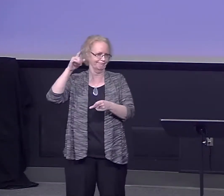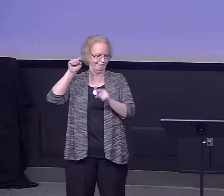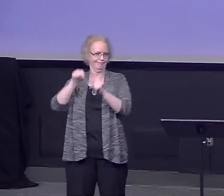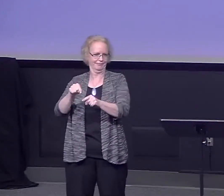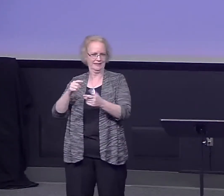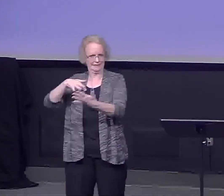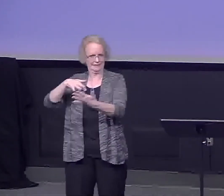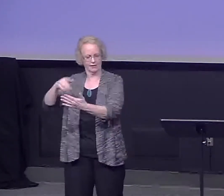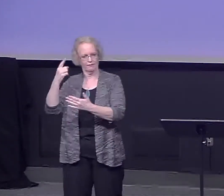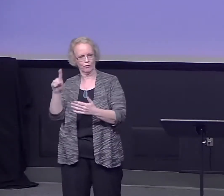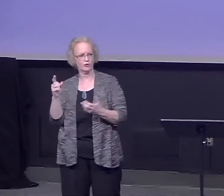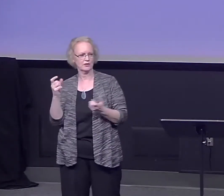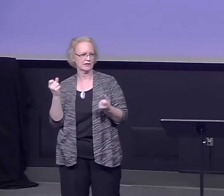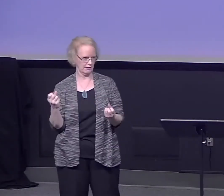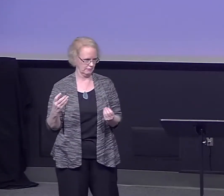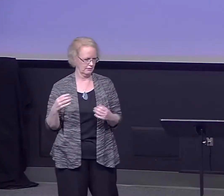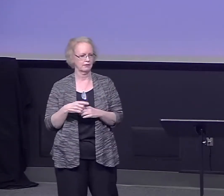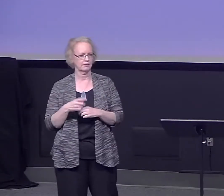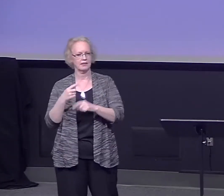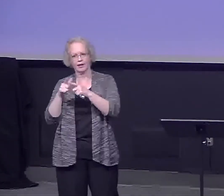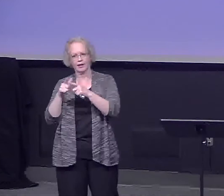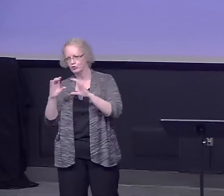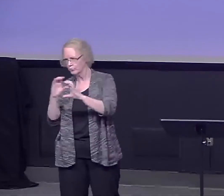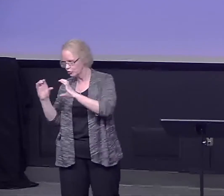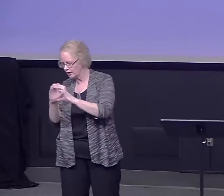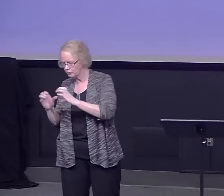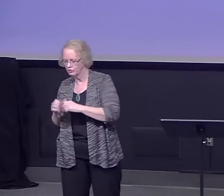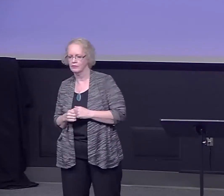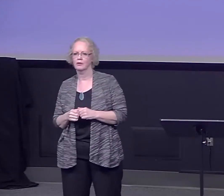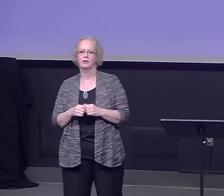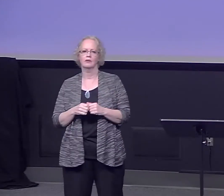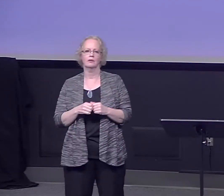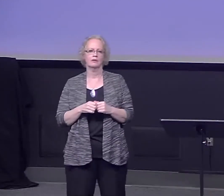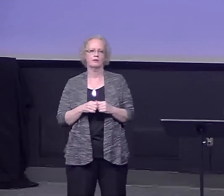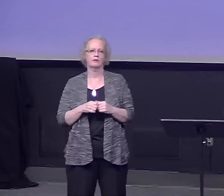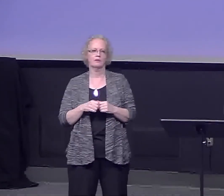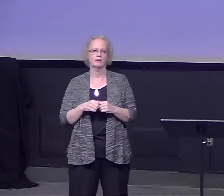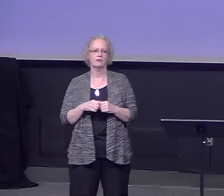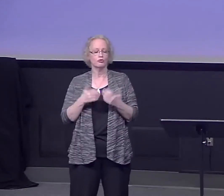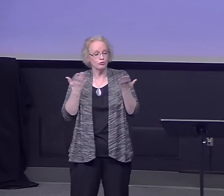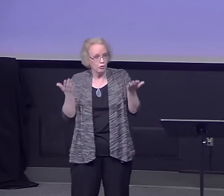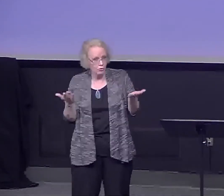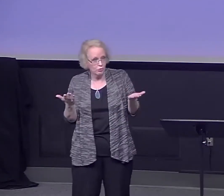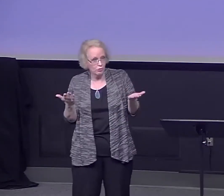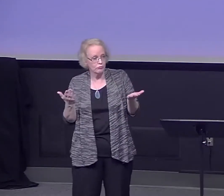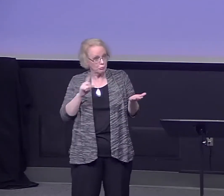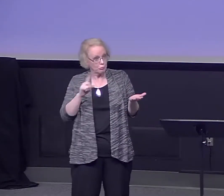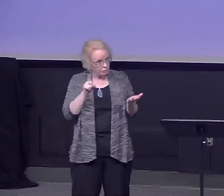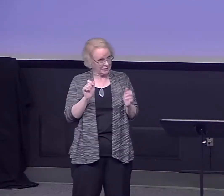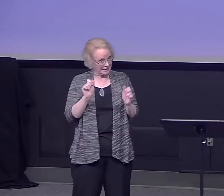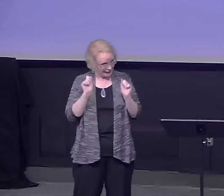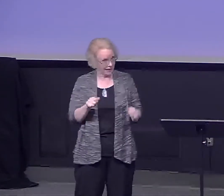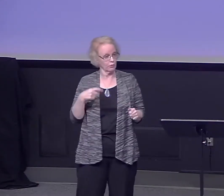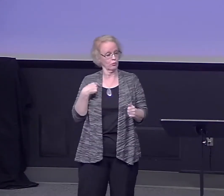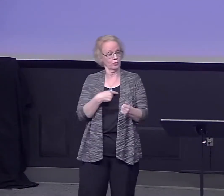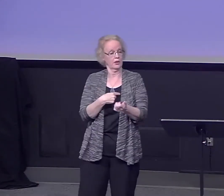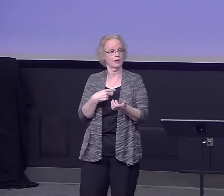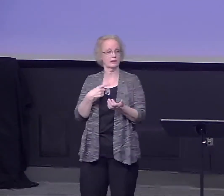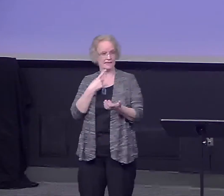language communication, and can we sort of make the same arguments